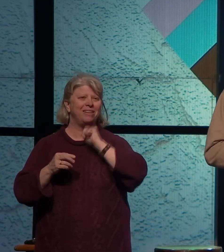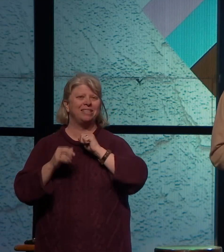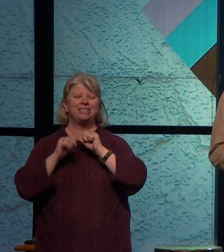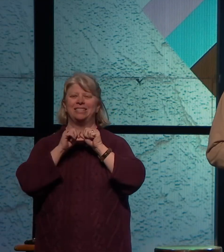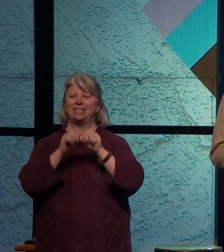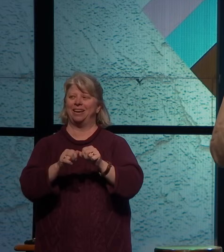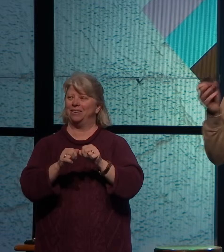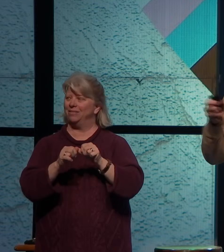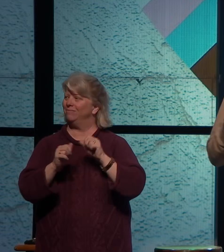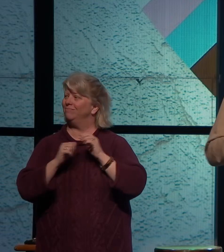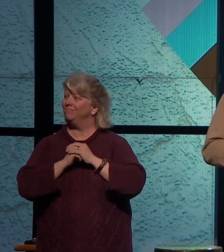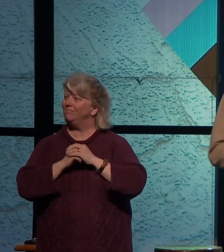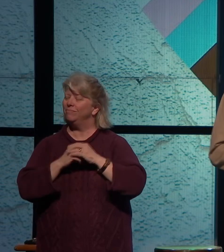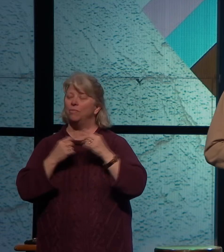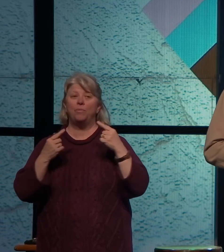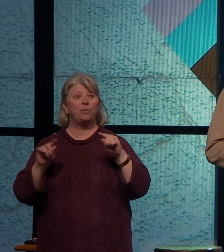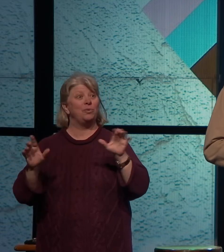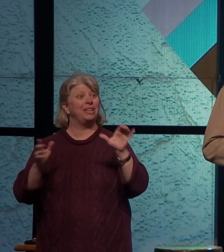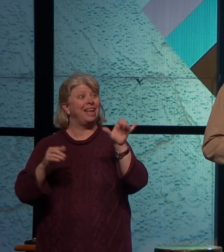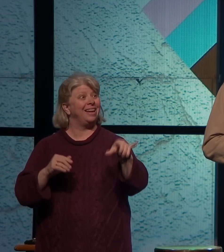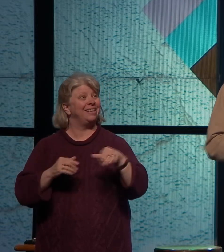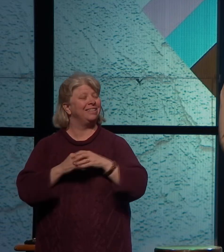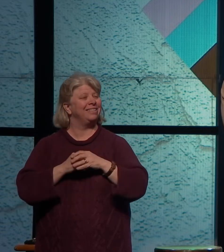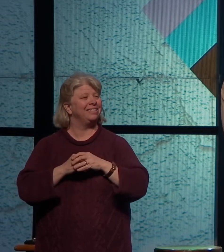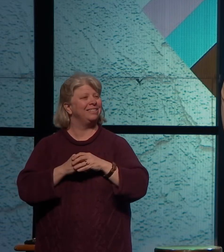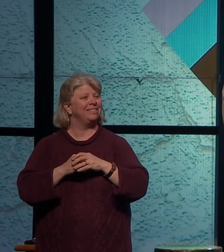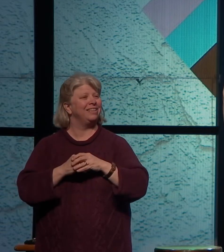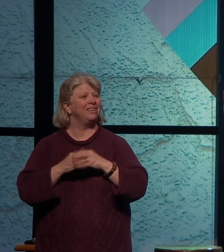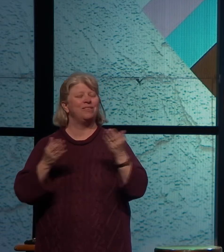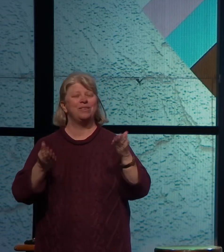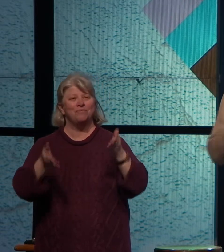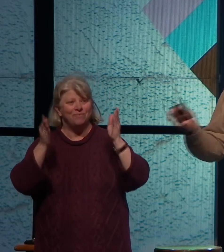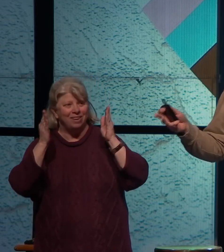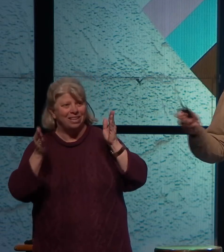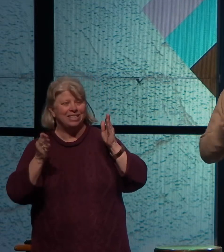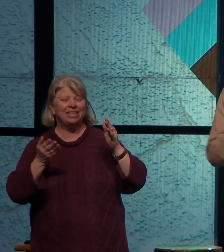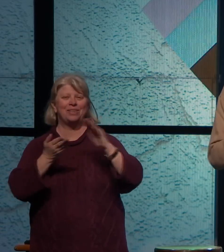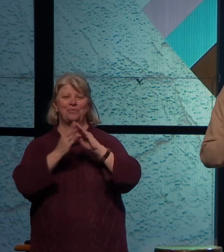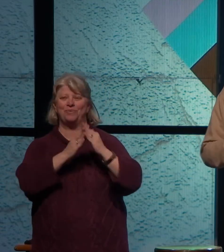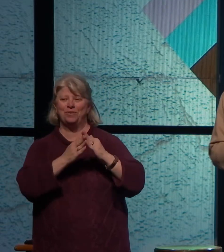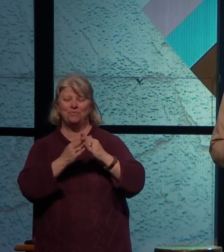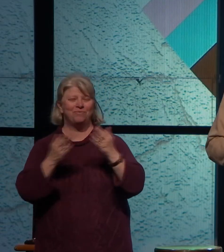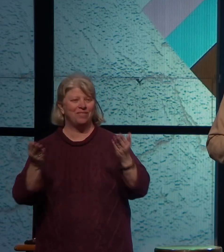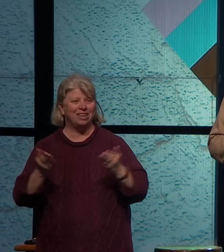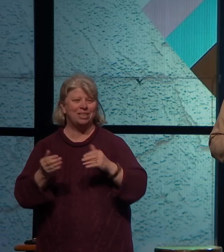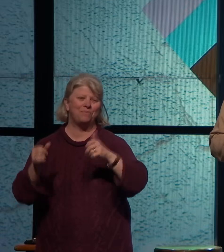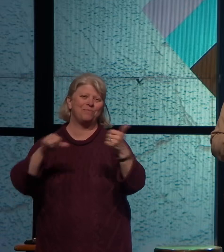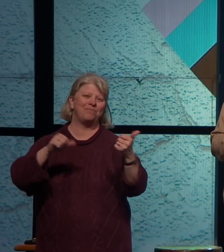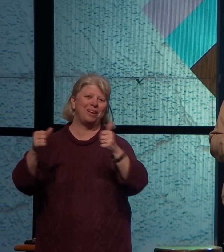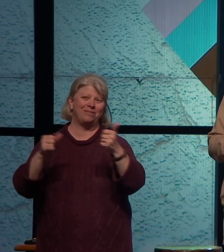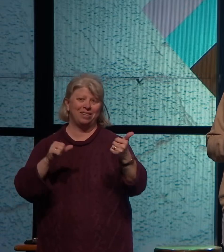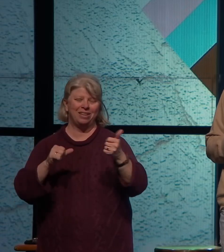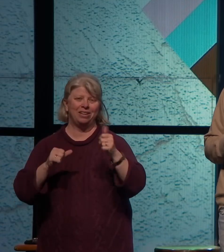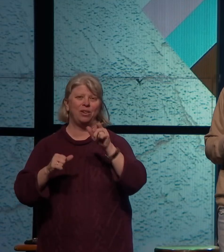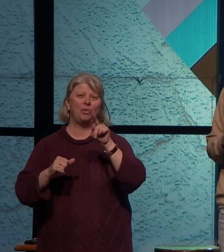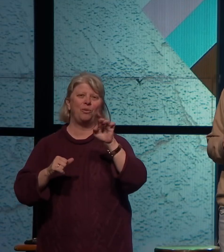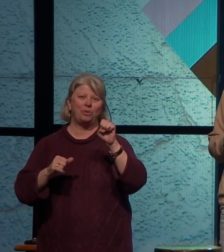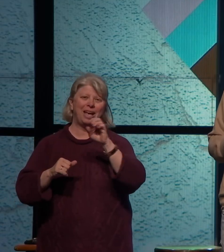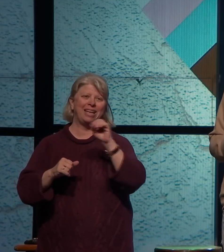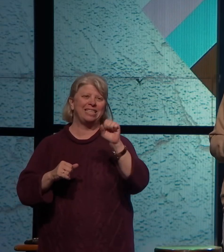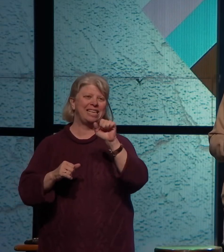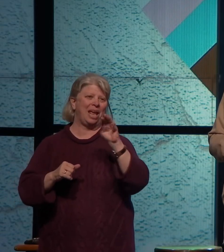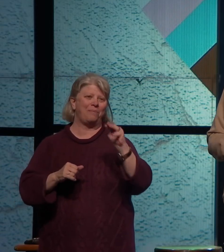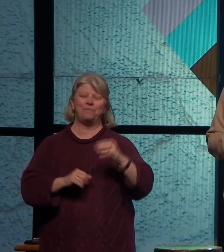around a few extra minutes while we do this, and be present in communion, be present in the baptisms of Luke and Sam.